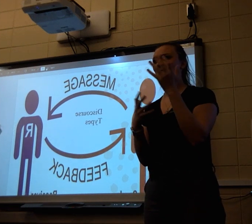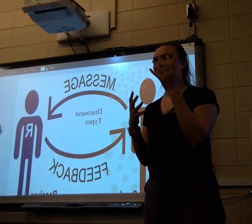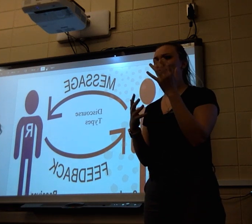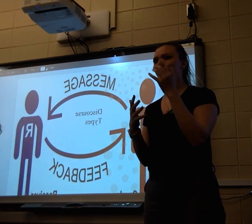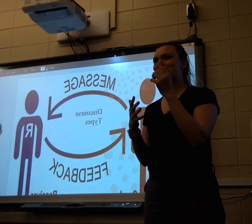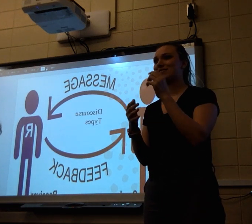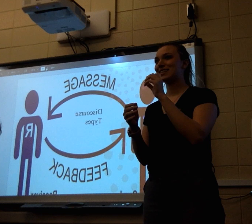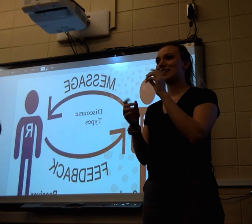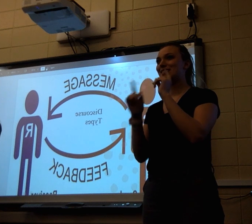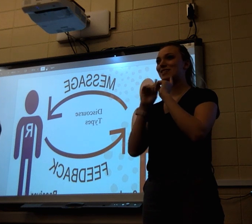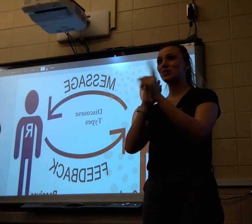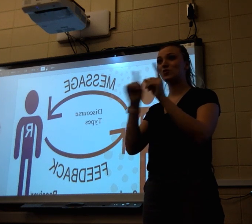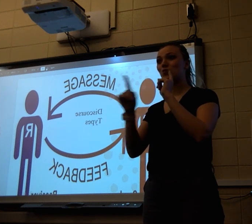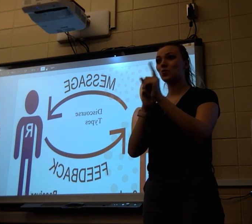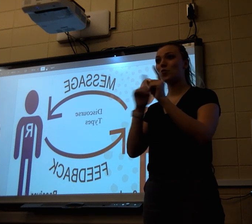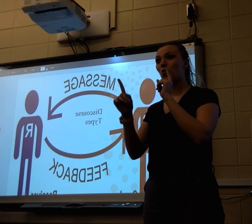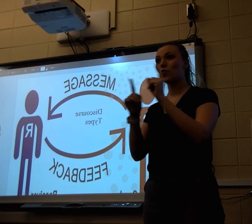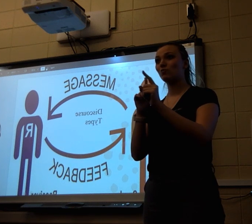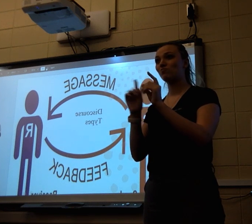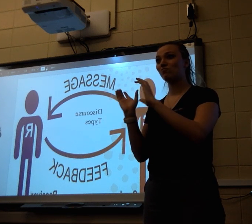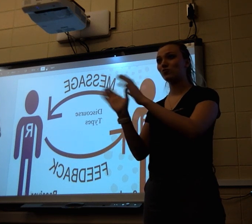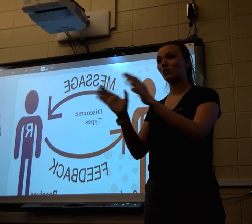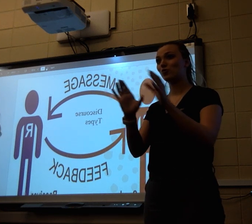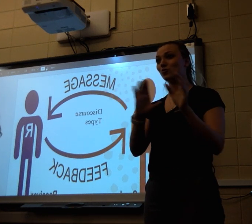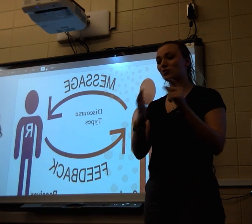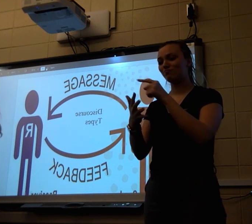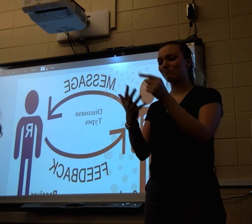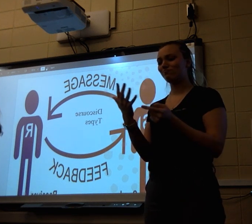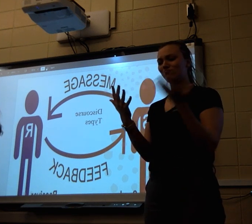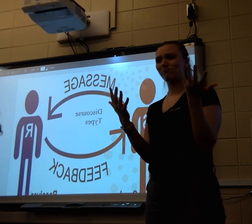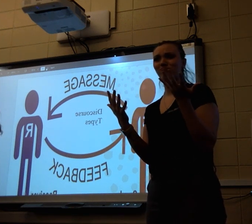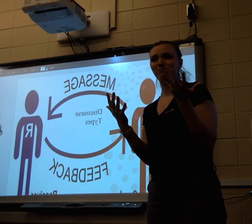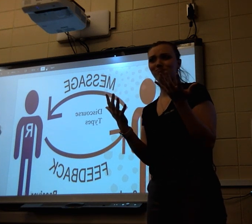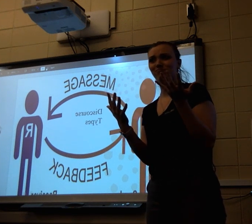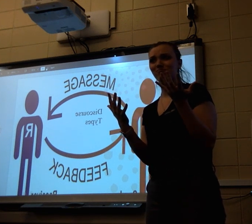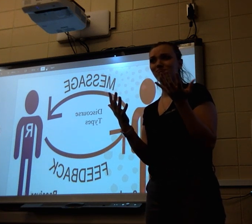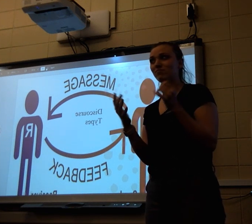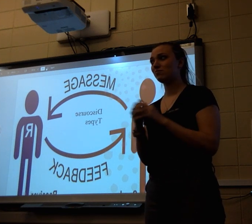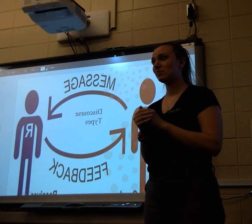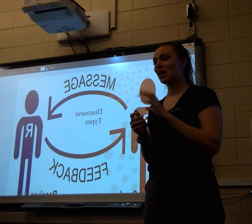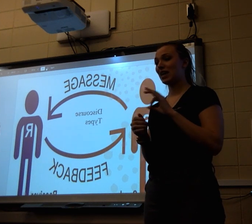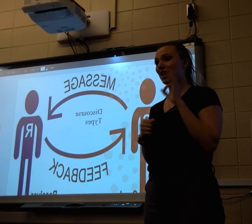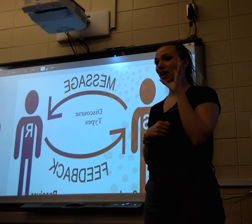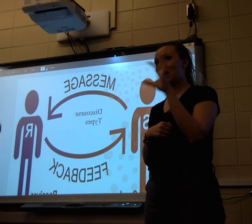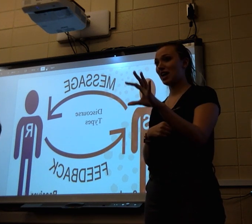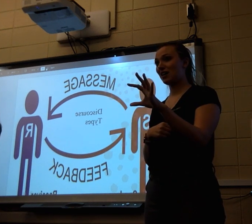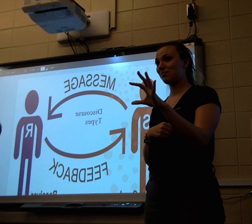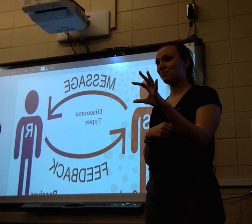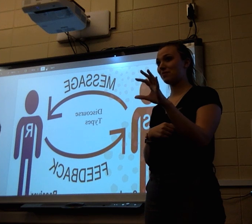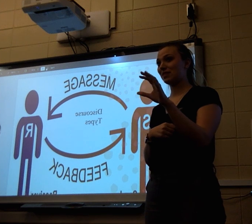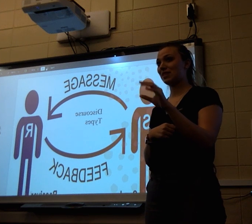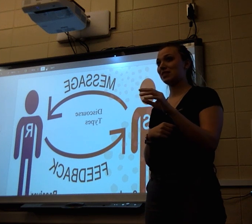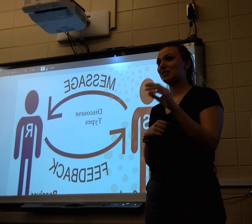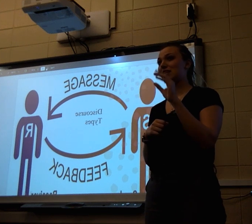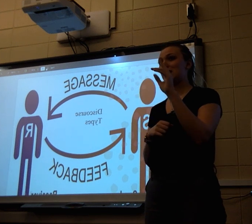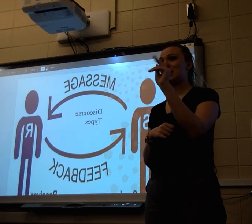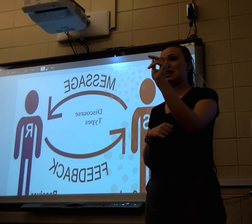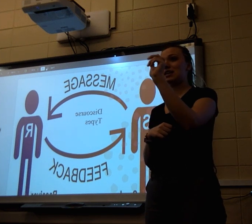discourse types? So one hint to get you started is a narrative discourse, right? And